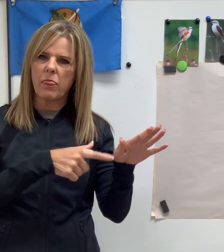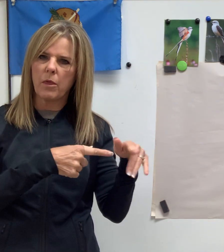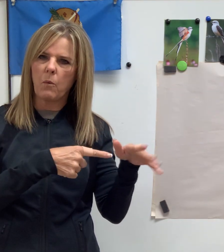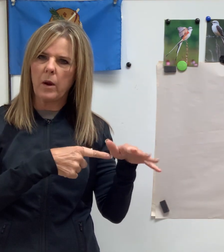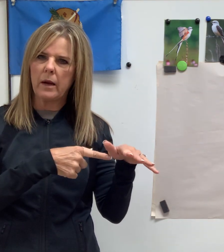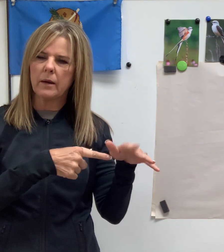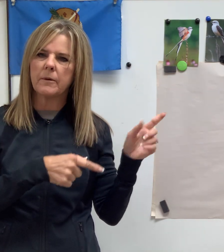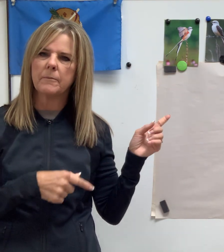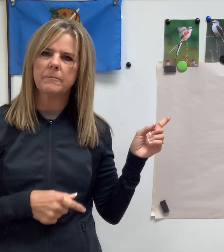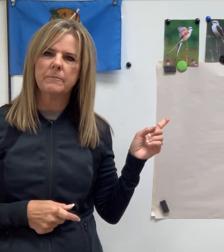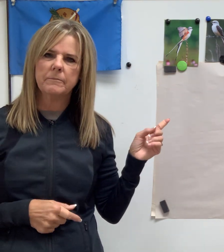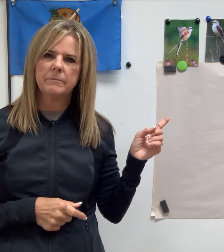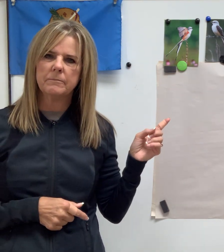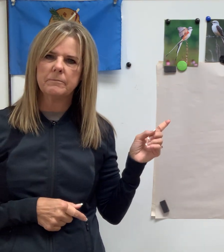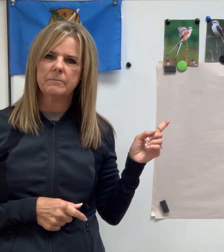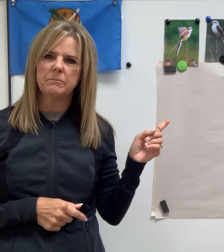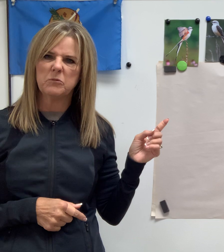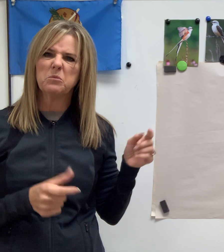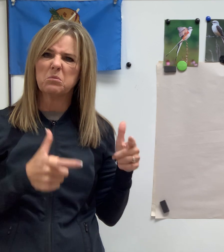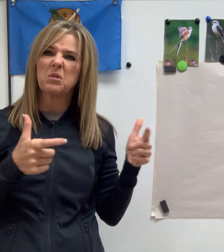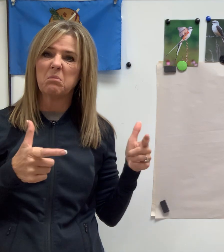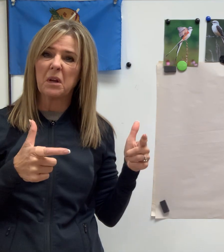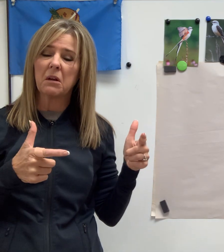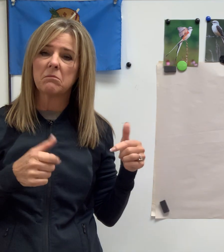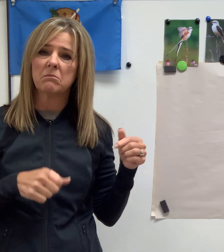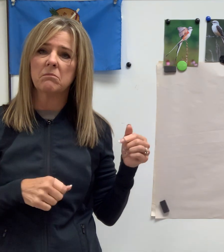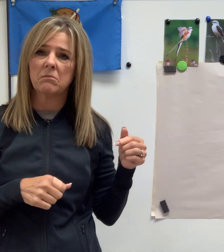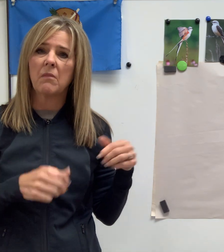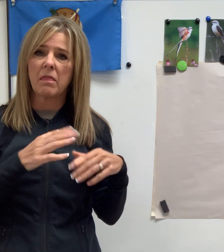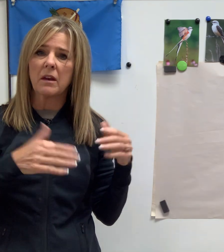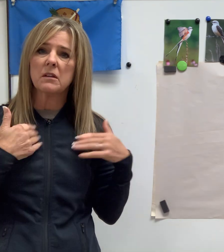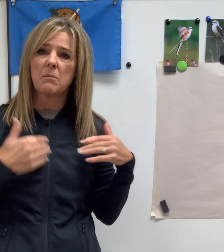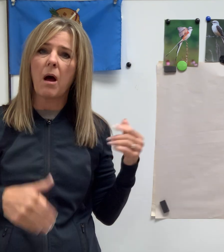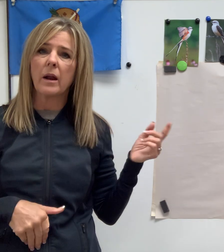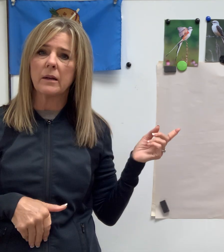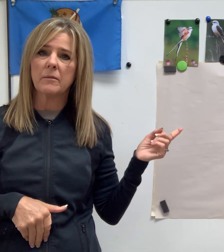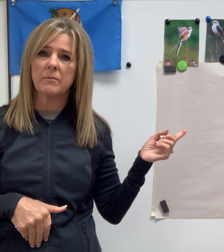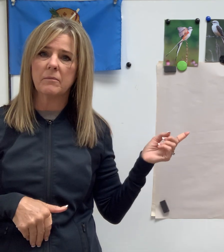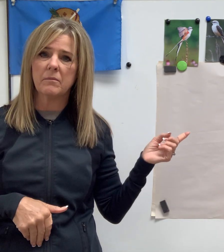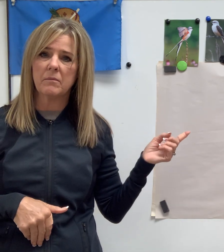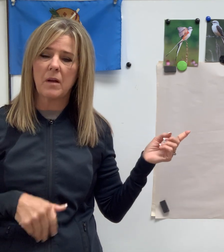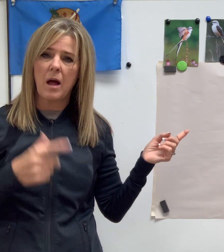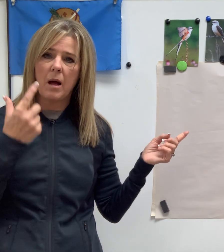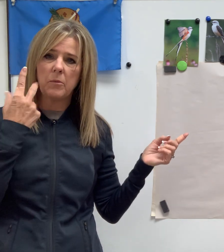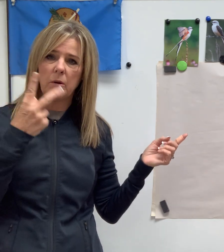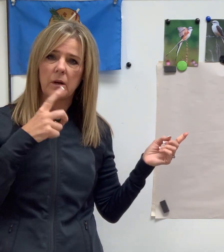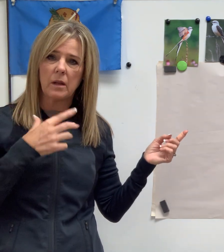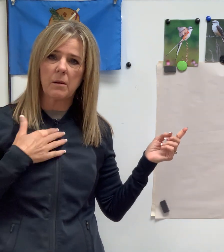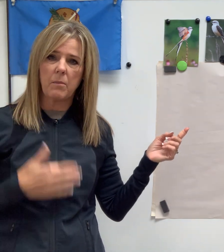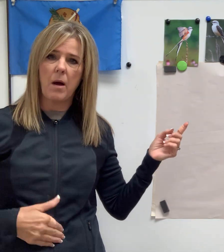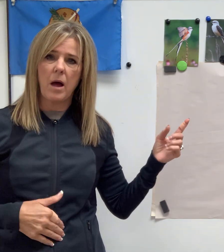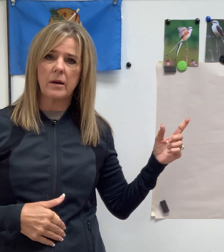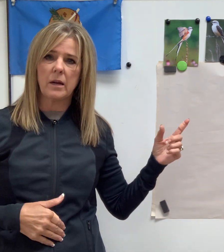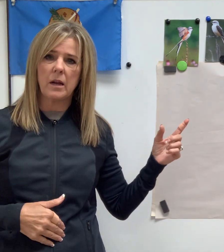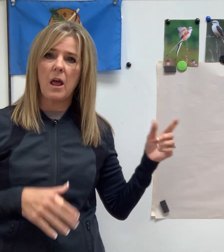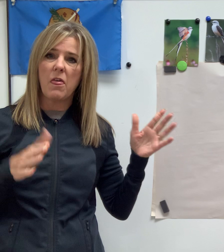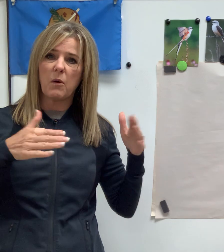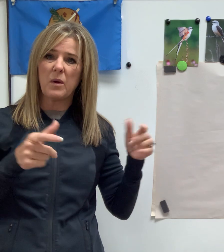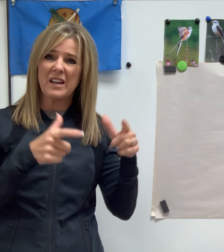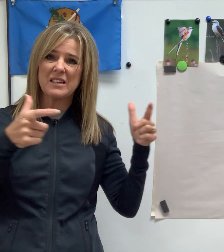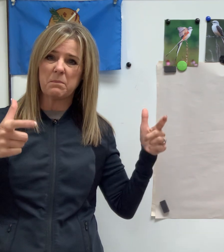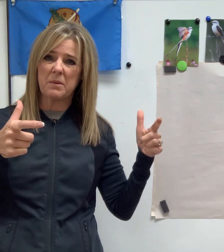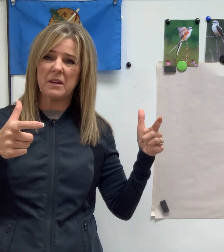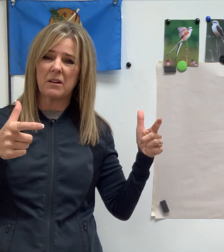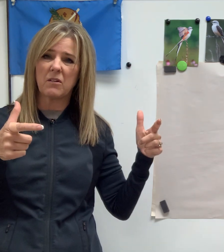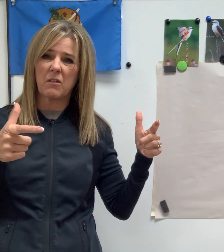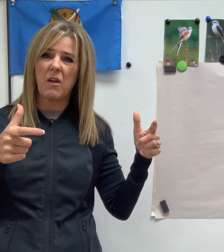how his wing is really pretty big, bigger than his body. So look, I'm looking at my body. The wing is even bigger. Their